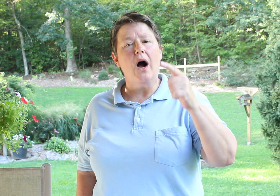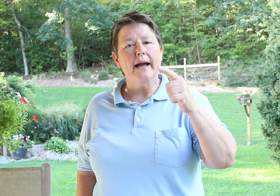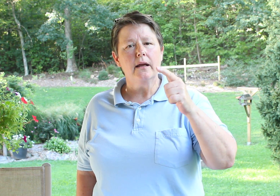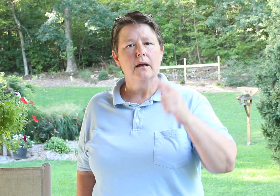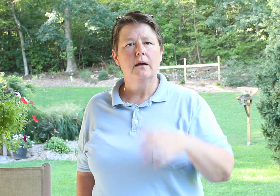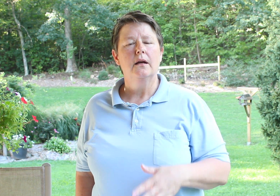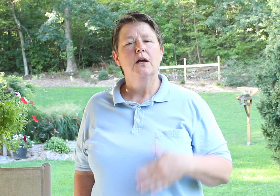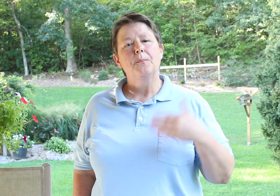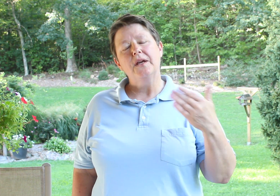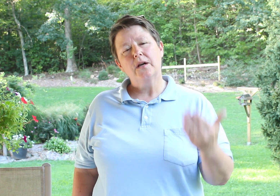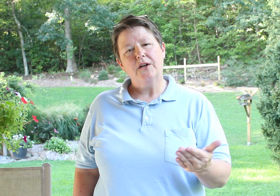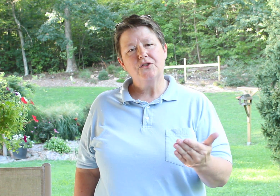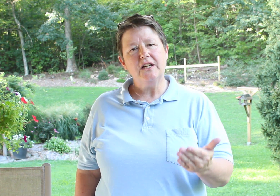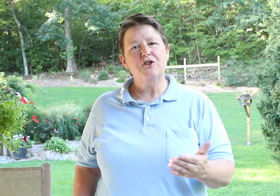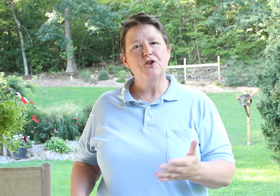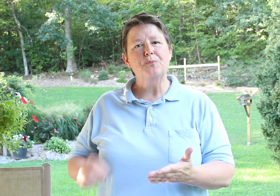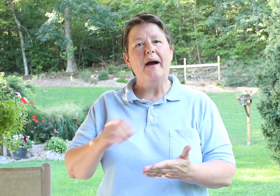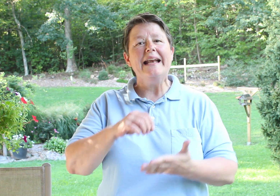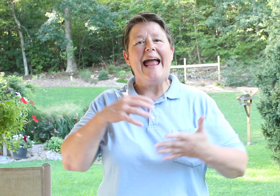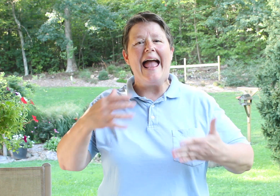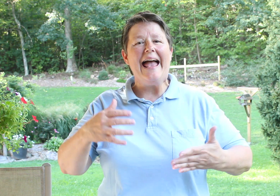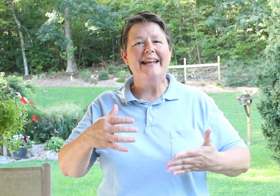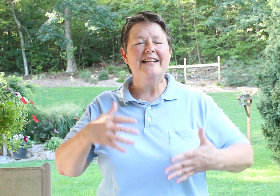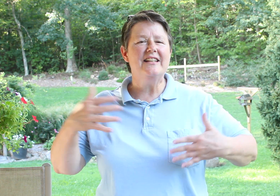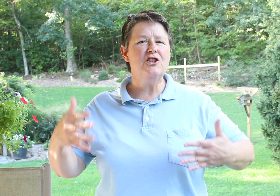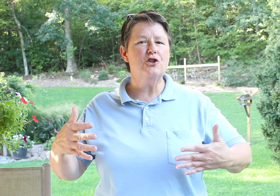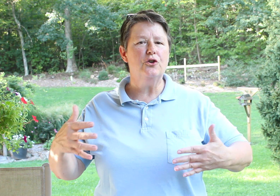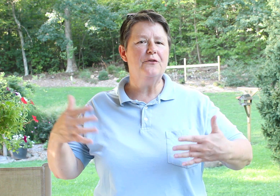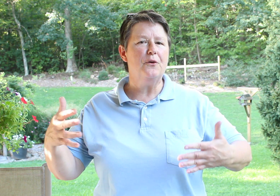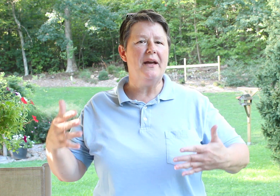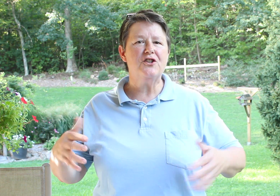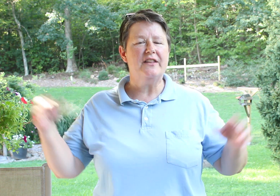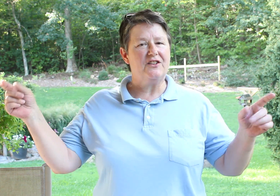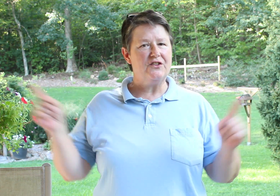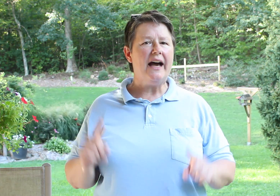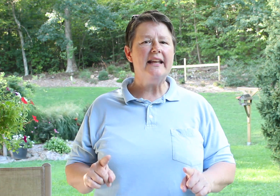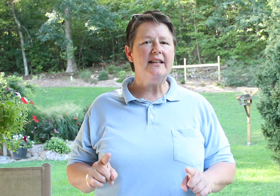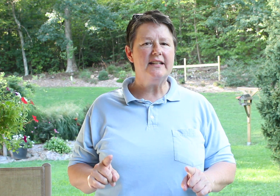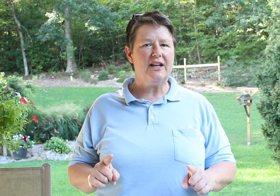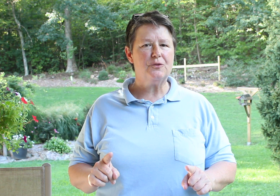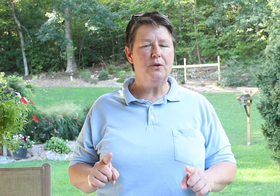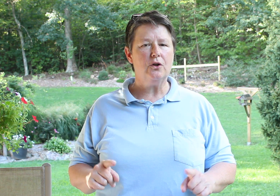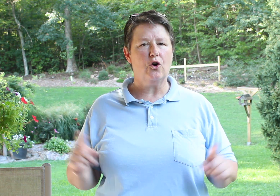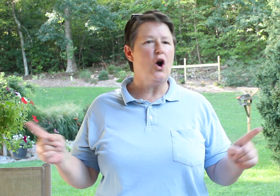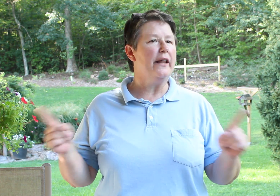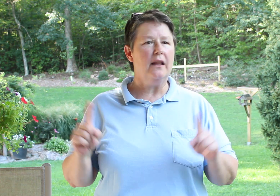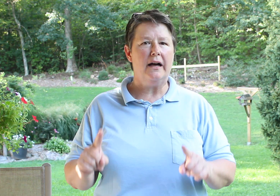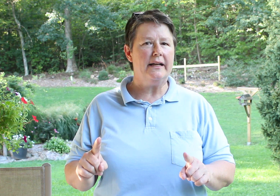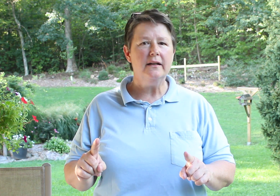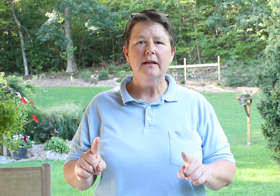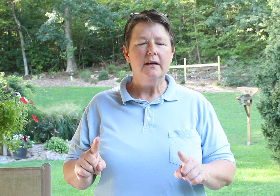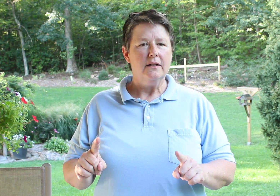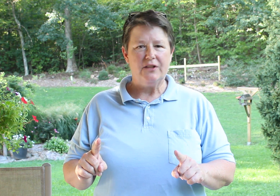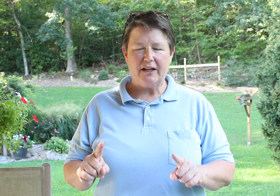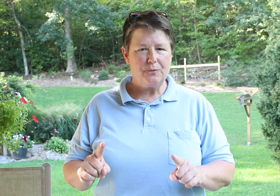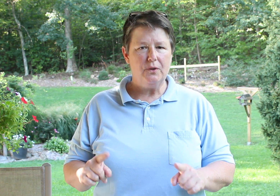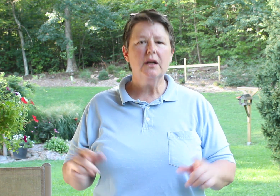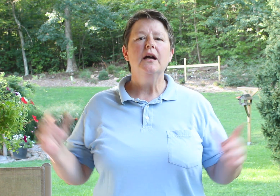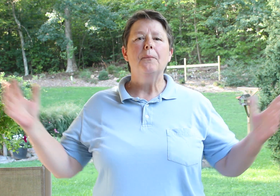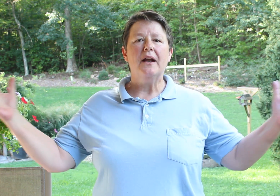Why? Because teachers might add additional information that's not in the textbook or online textbook, but it